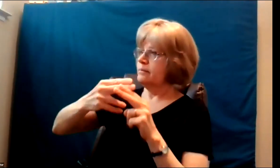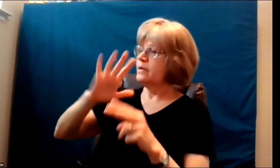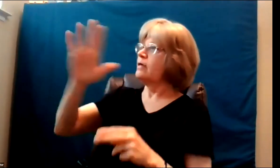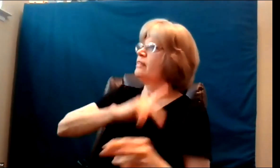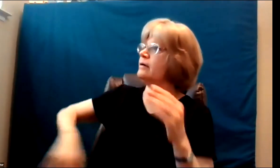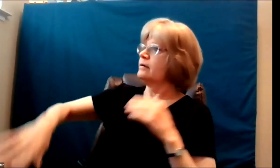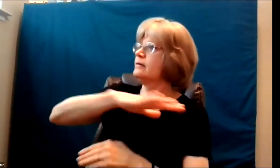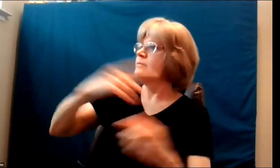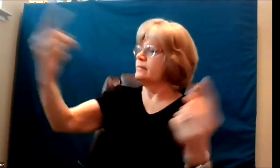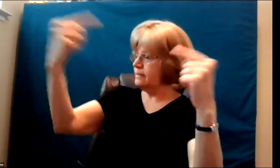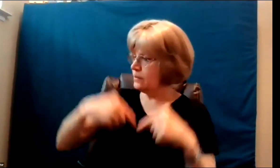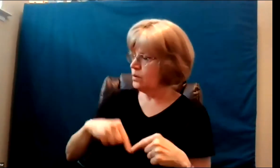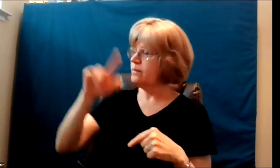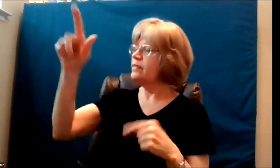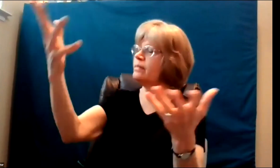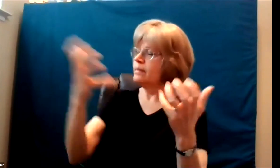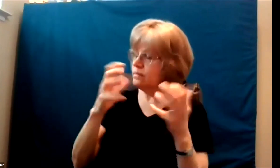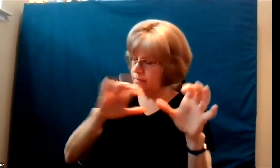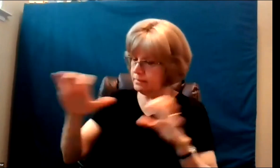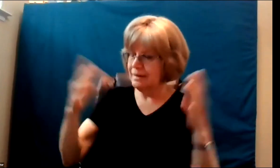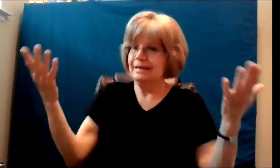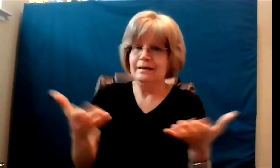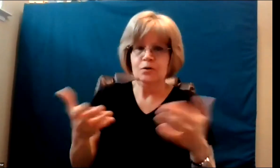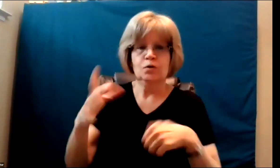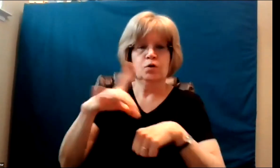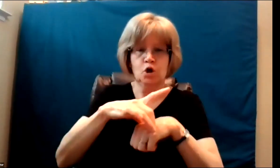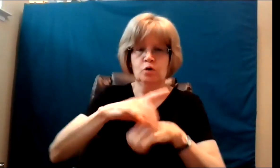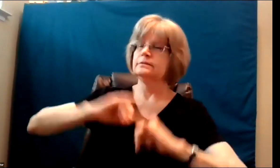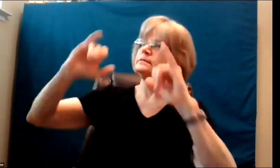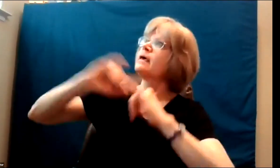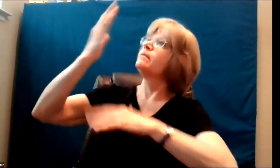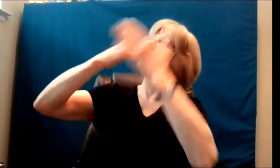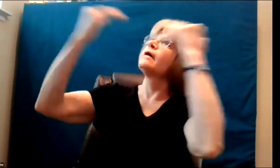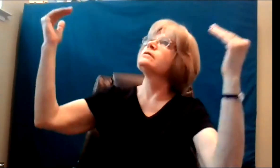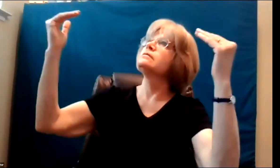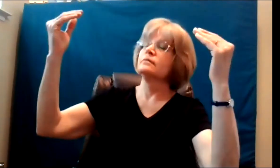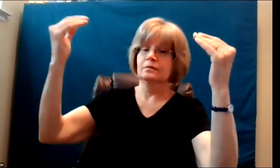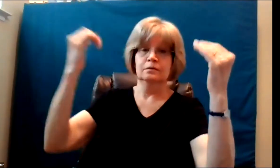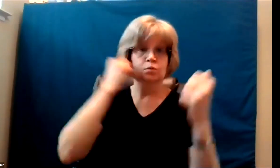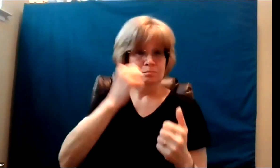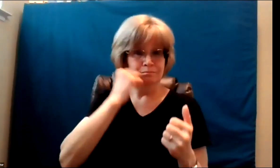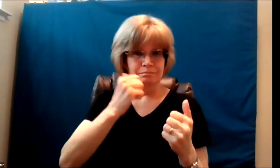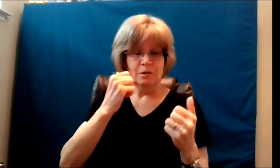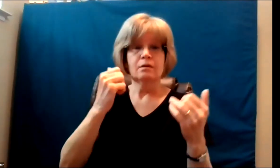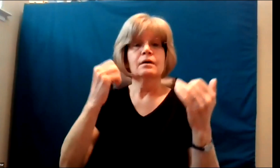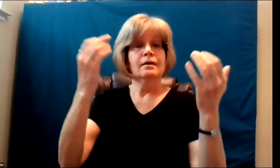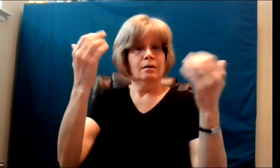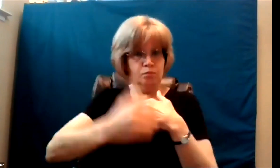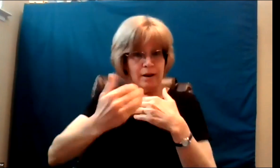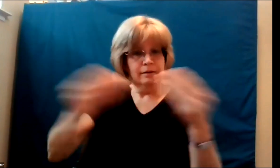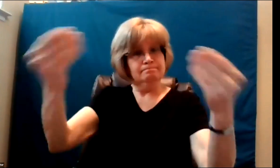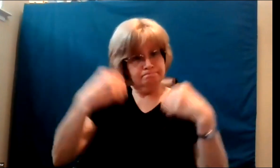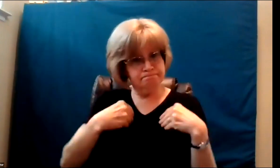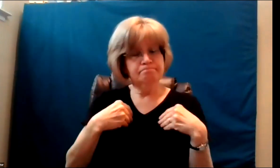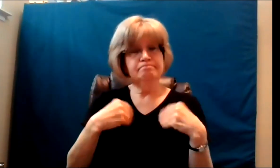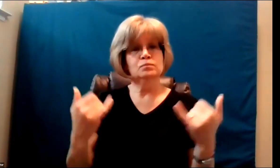name. Thy kingdom come, thy will be done on earth as it is in heaven. Give us this day our daily